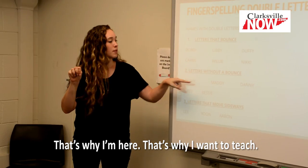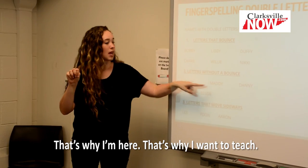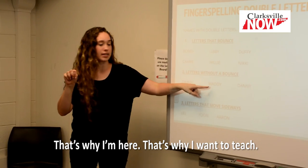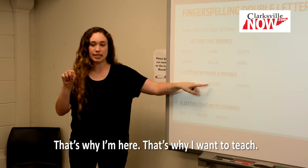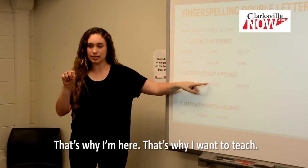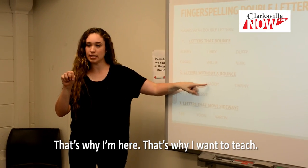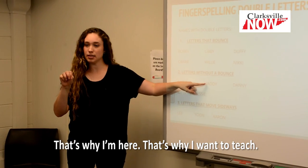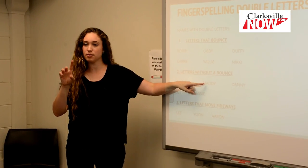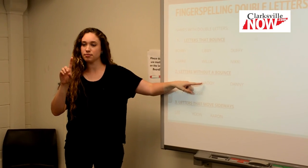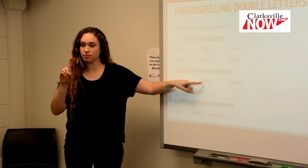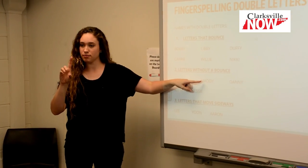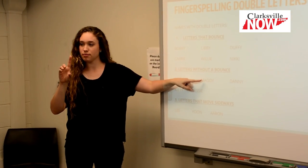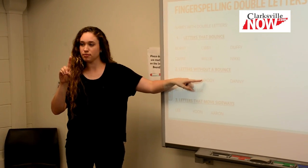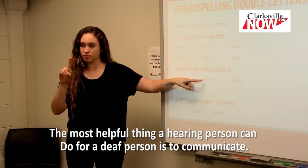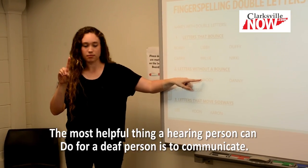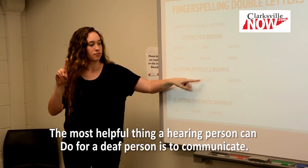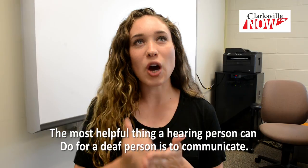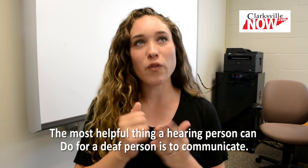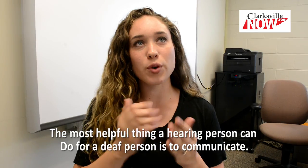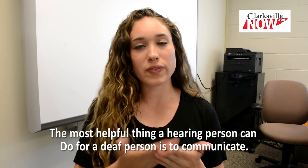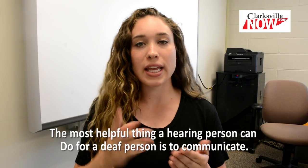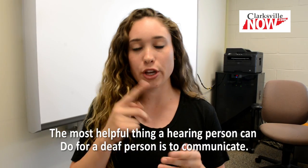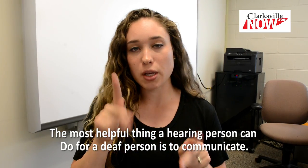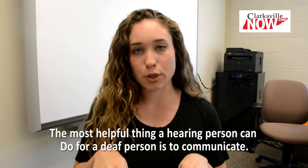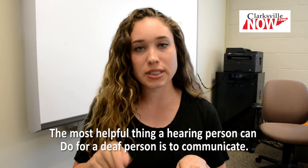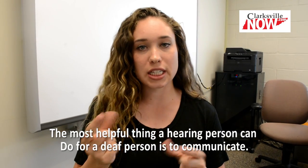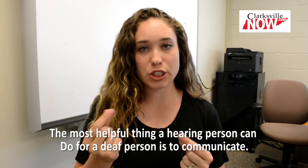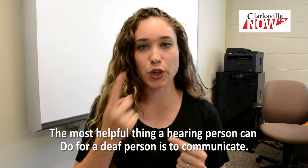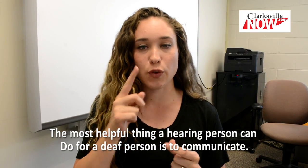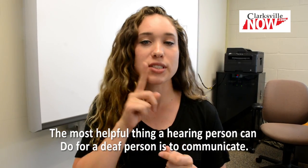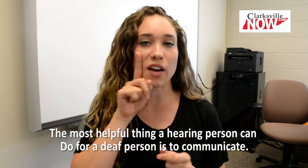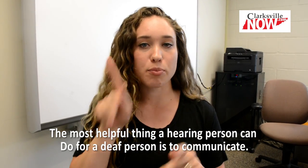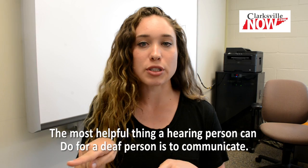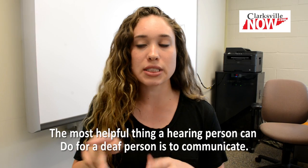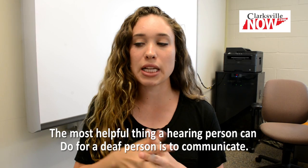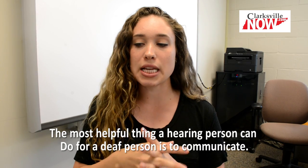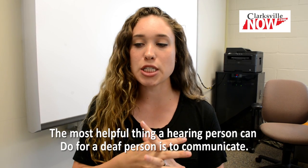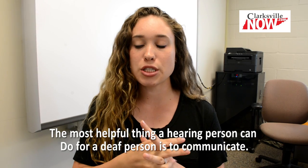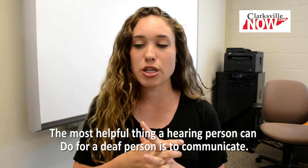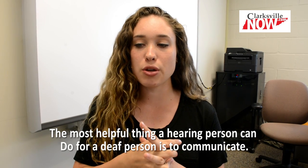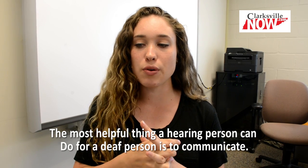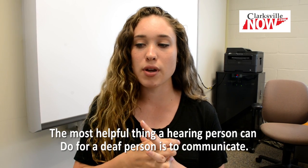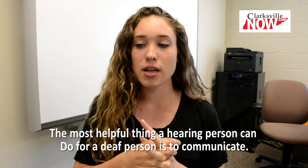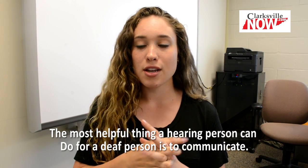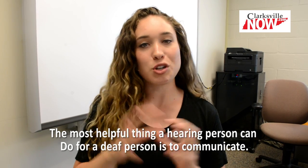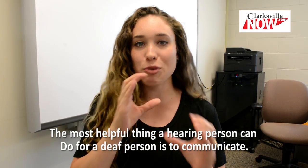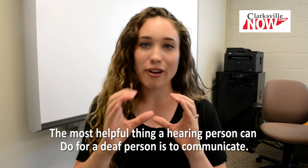I want to teach. The most helpful thing a hearing person can do for a deaf person is to communicate,